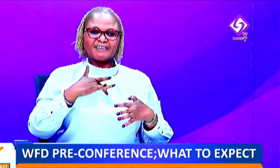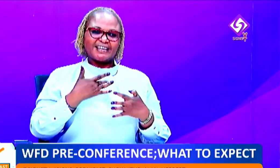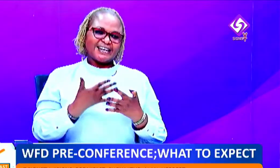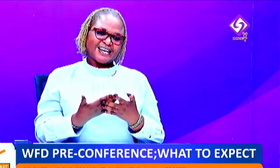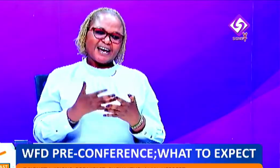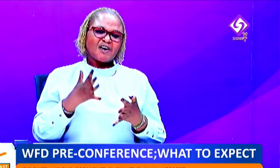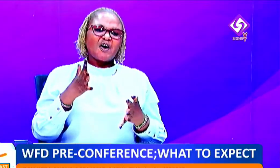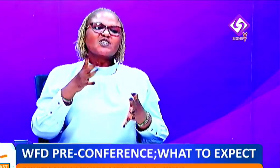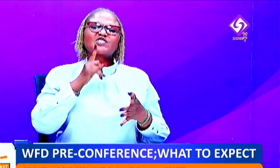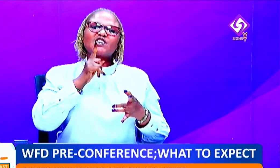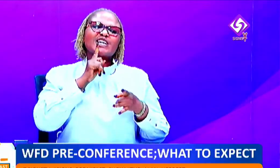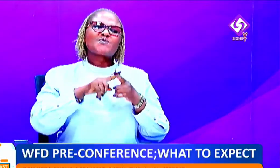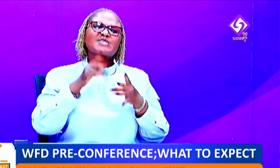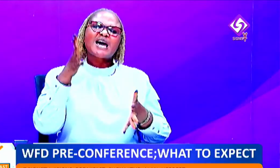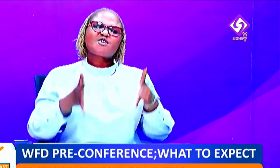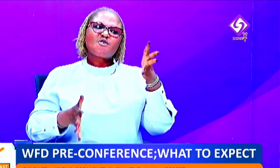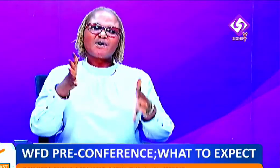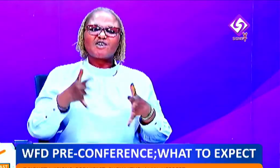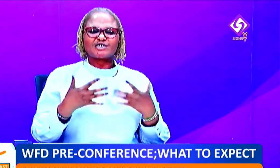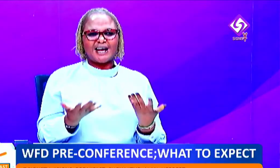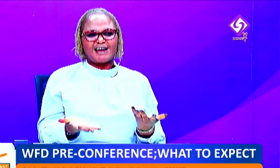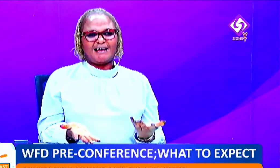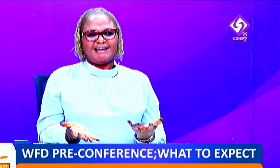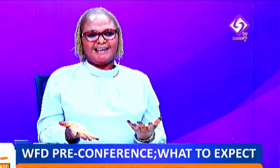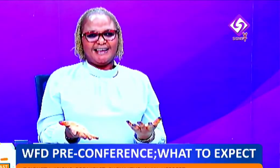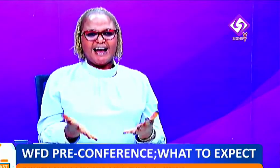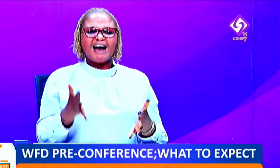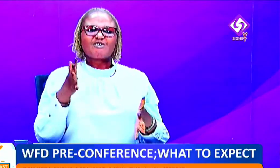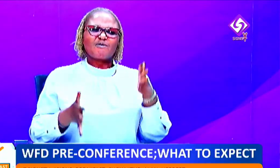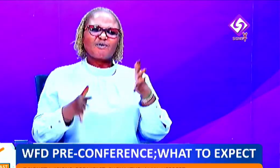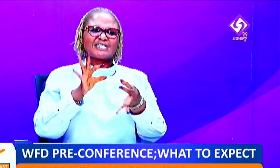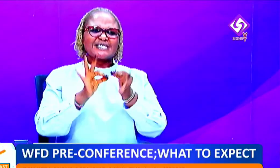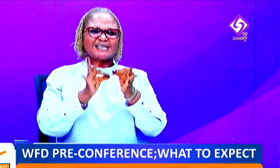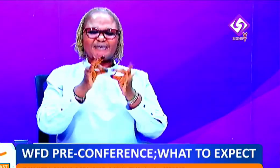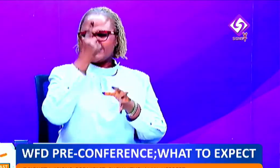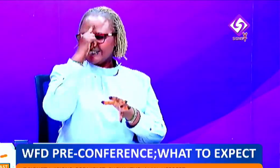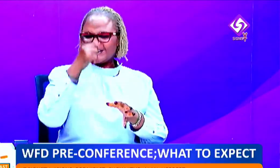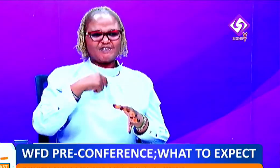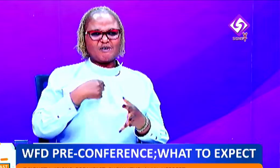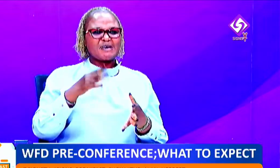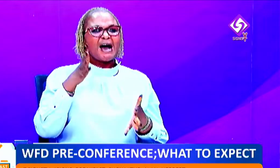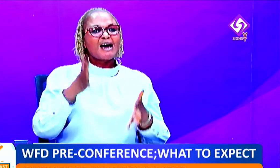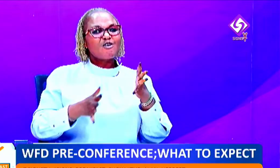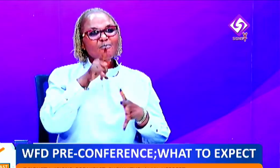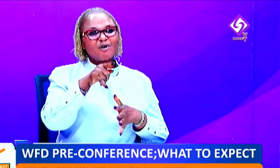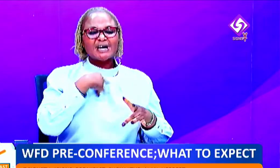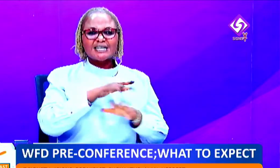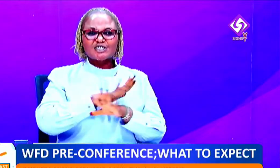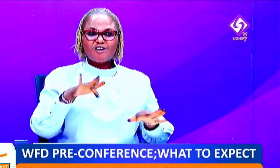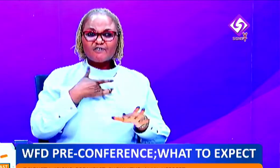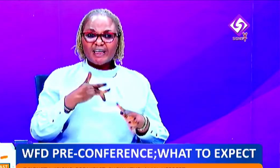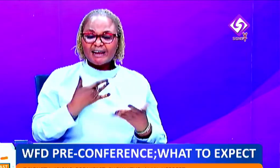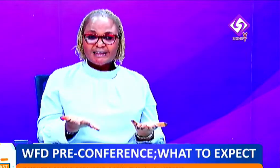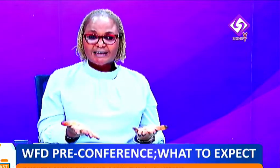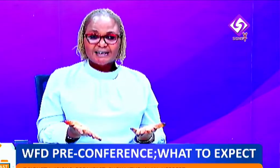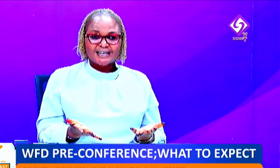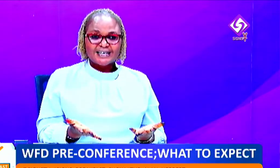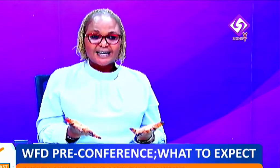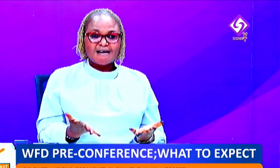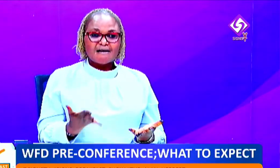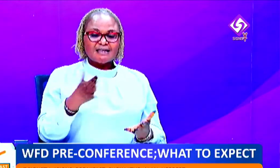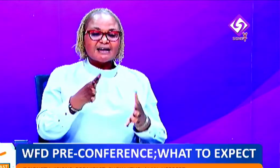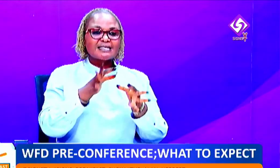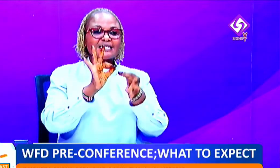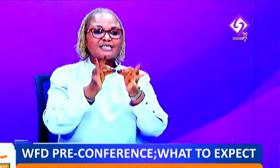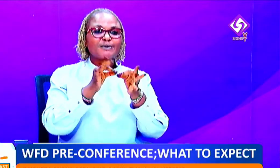Aska, as an individual, these are my feelings about this. Talking to a bot interpreter is not access for me. How